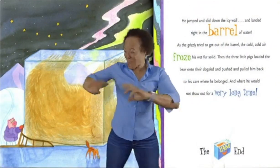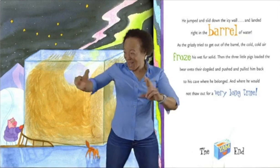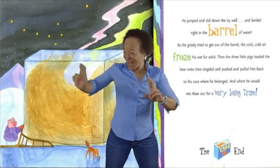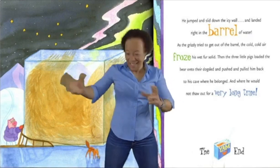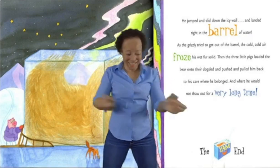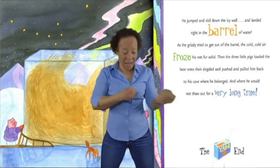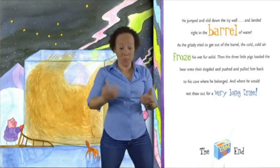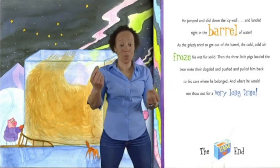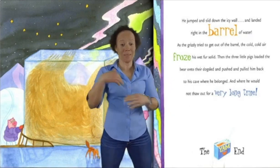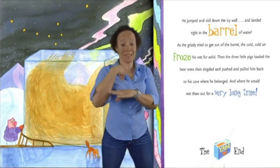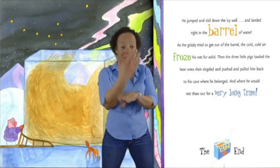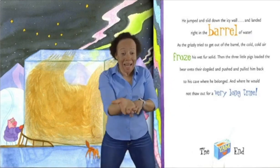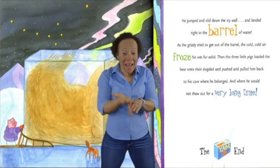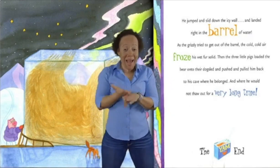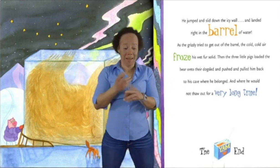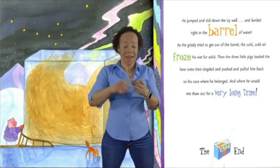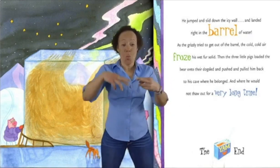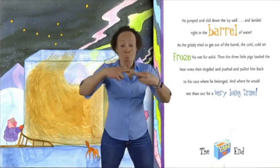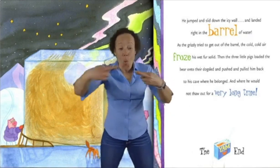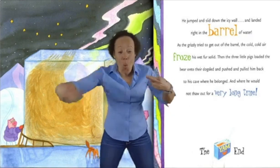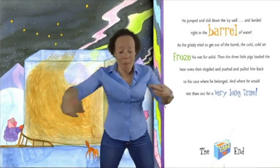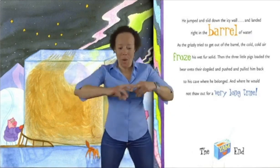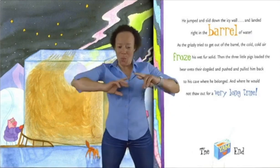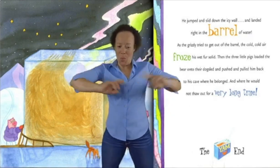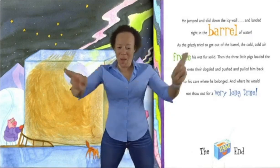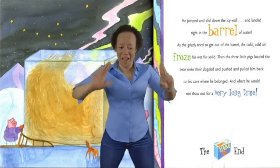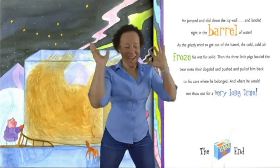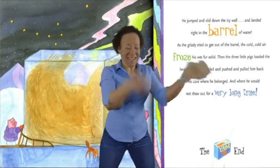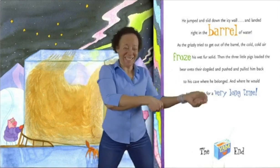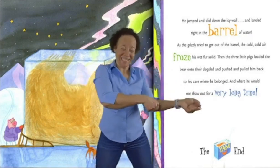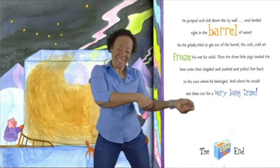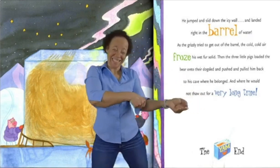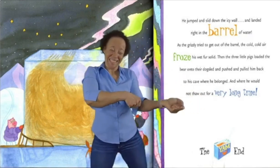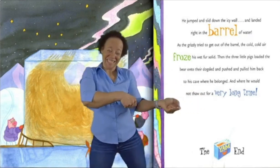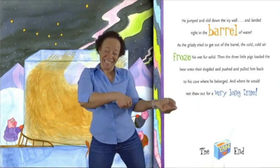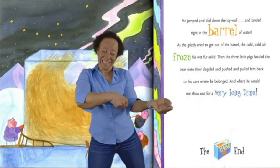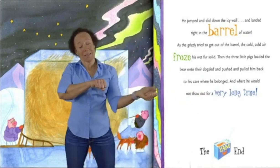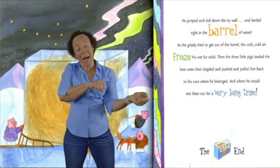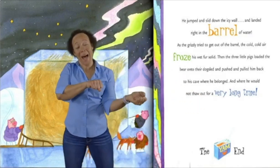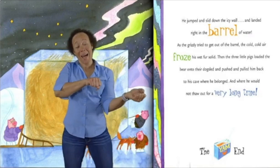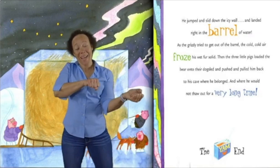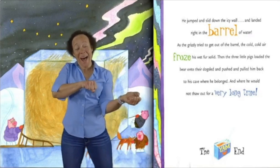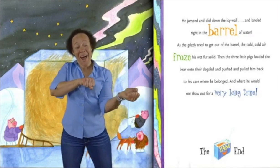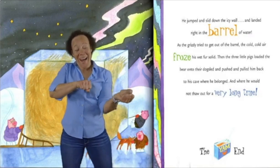solid. Then the three little pigs loaded the bear into the dog sled and pushed and pulled him back to the cave where he